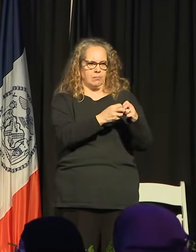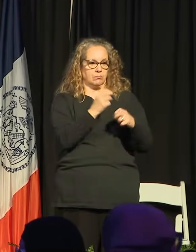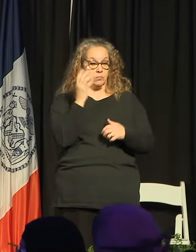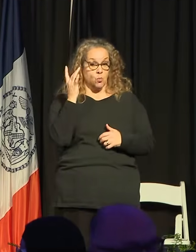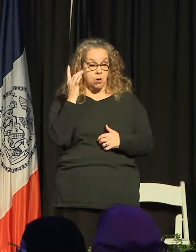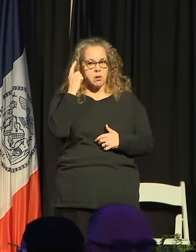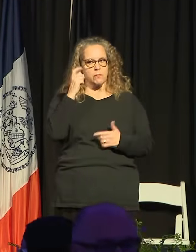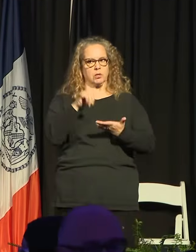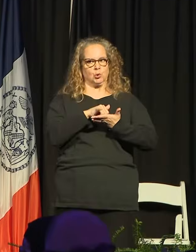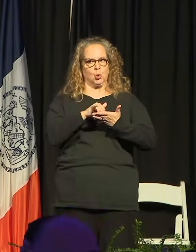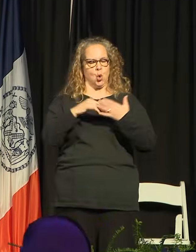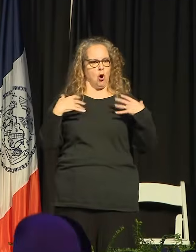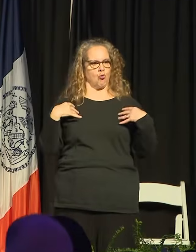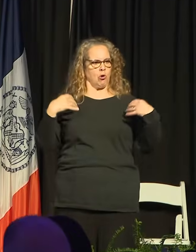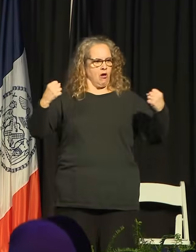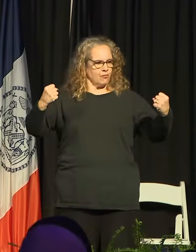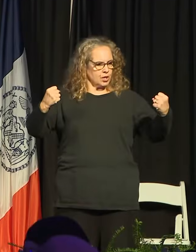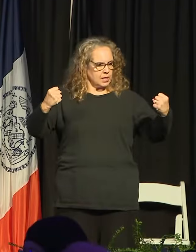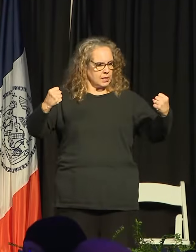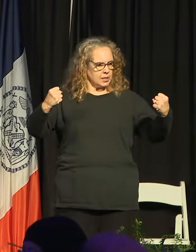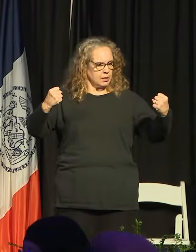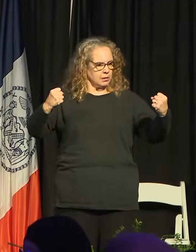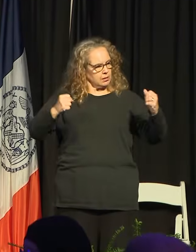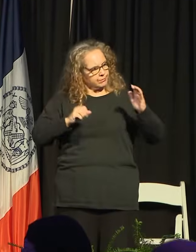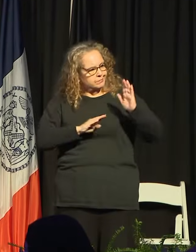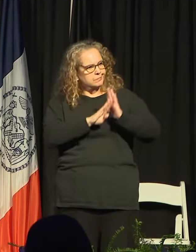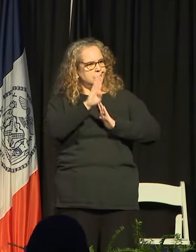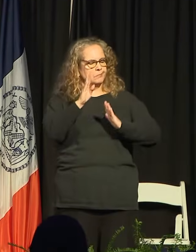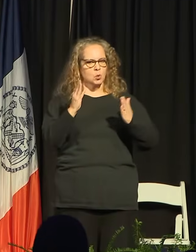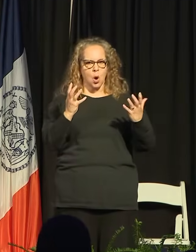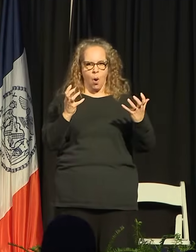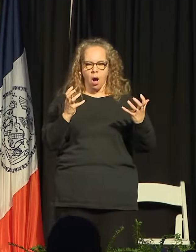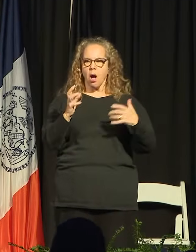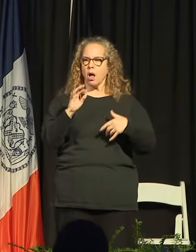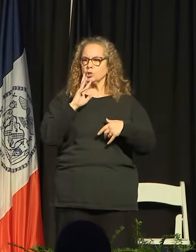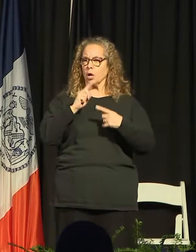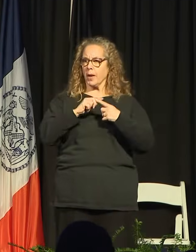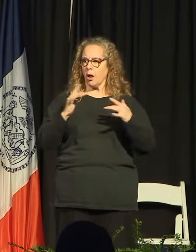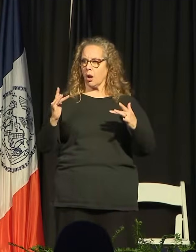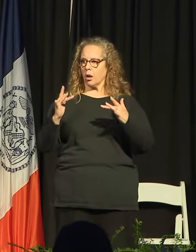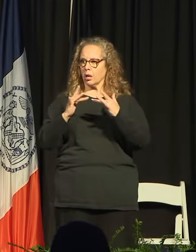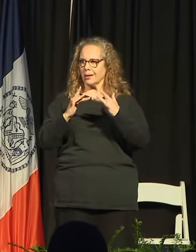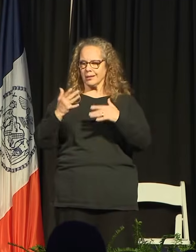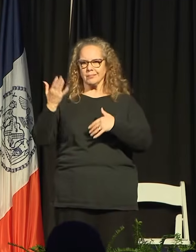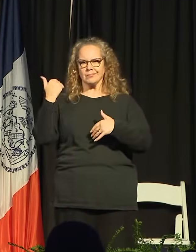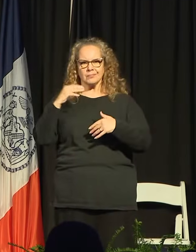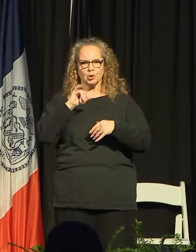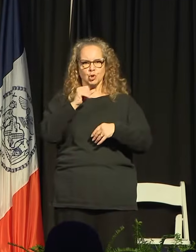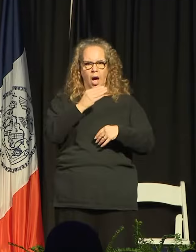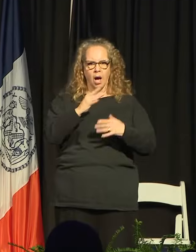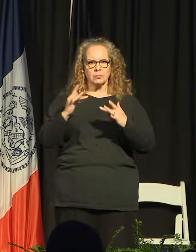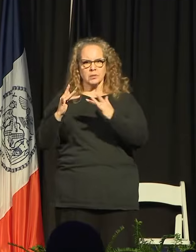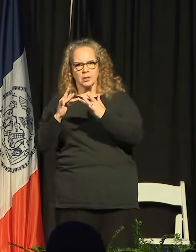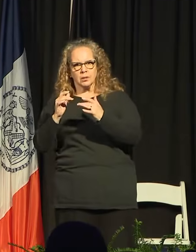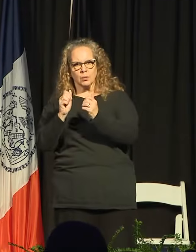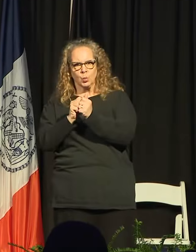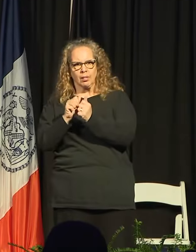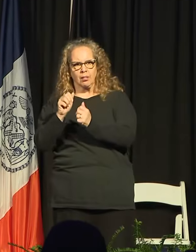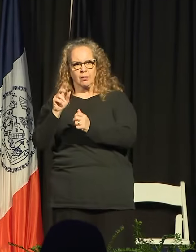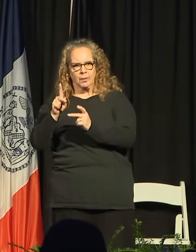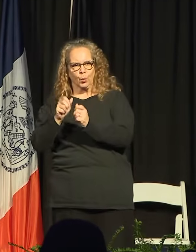recovery. And what you heard the commissioner talk about earlier, about connecting folks with jobs, and all the work that's happening